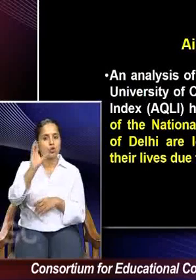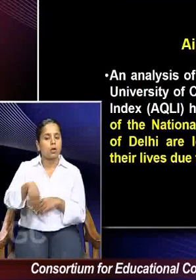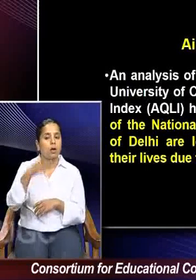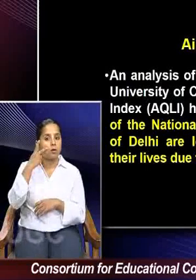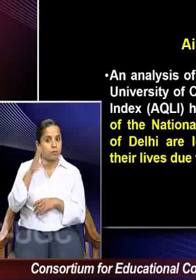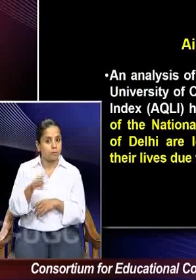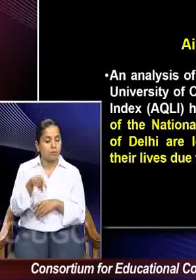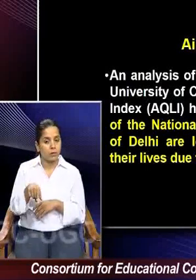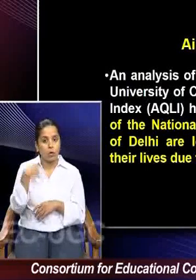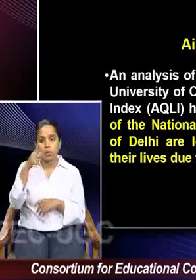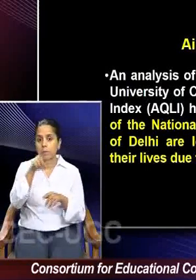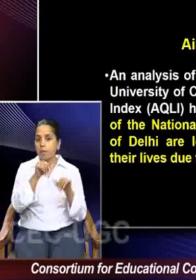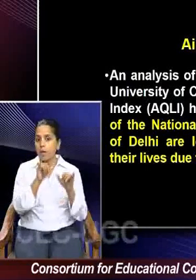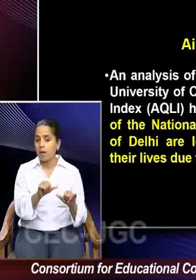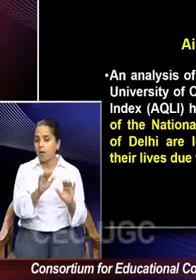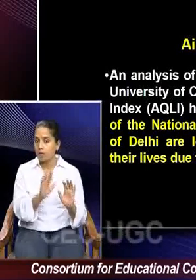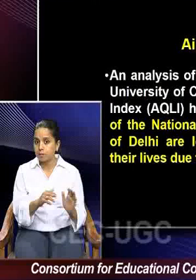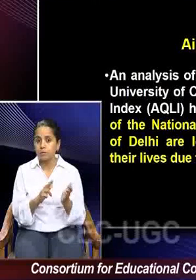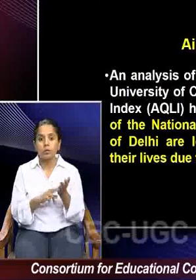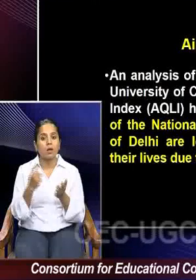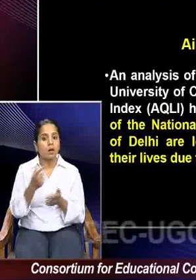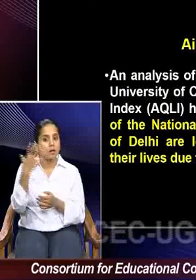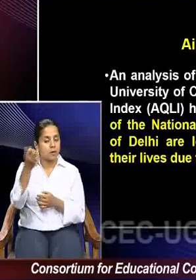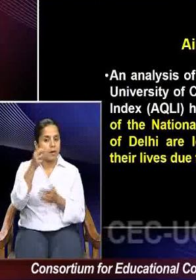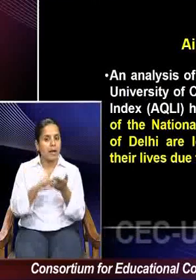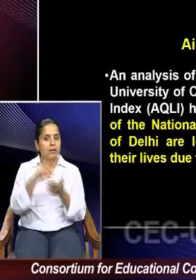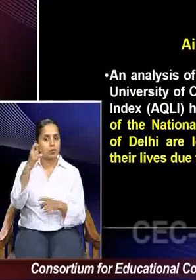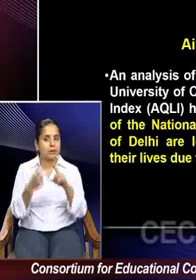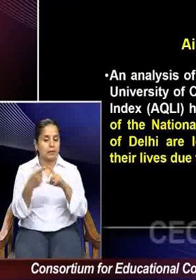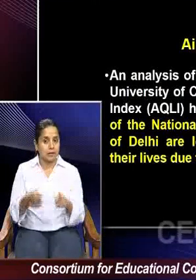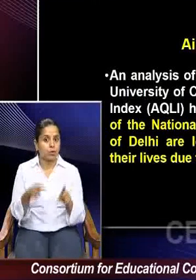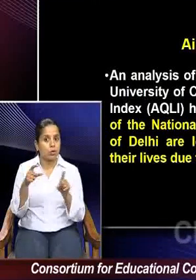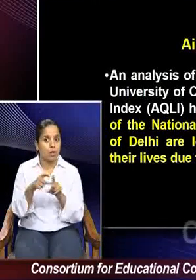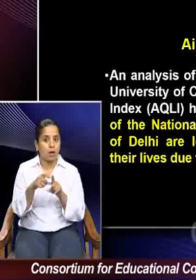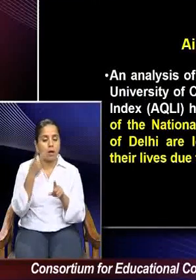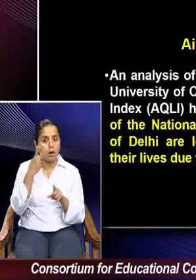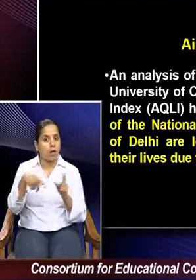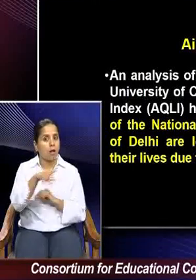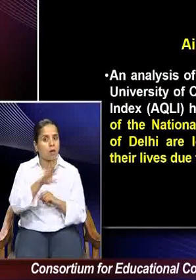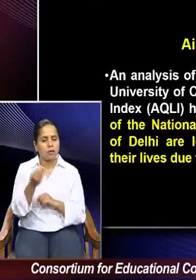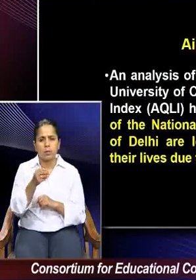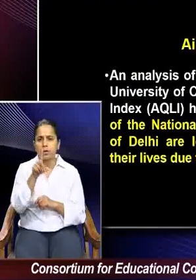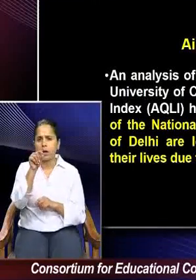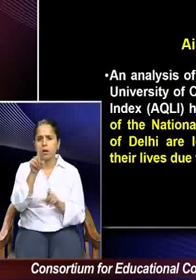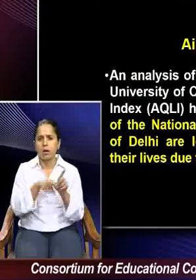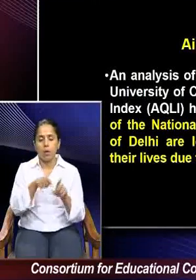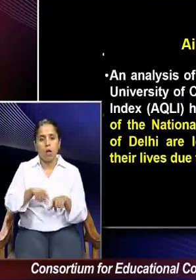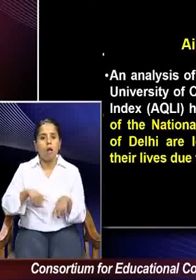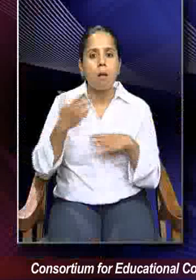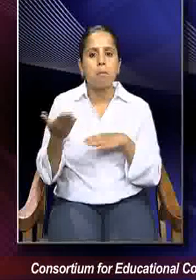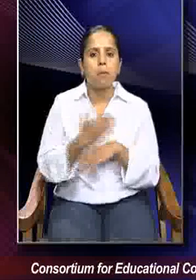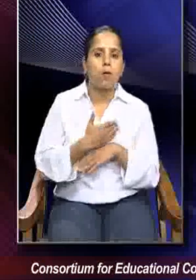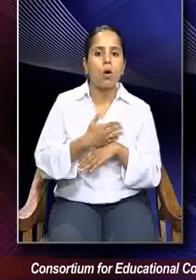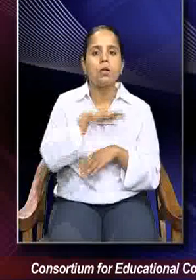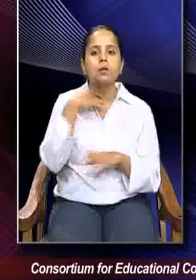represents that the residents of National Capital NCT of Delhi are losing around 10 years of their lives due to